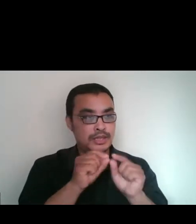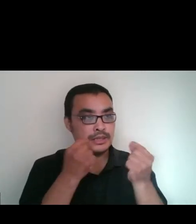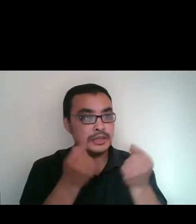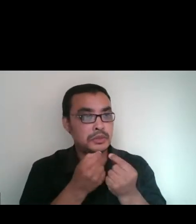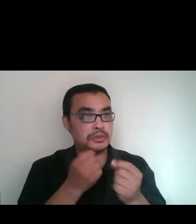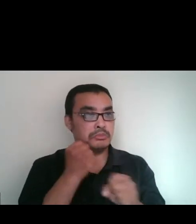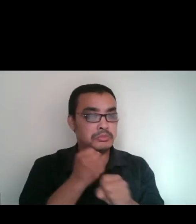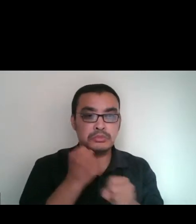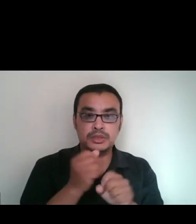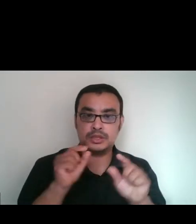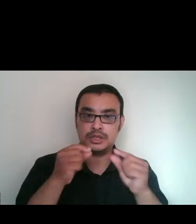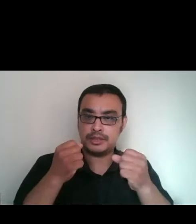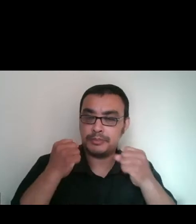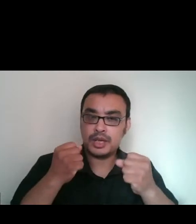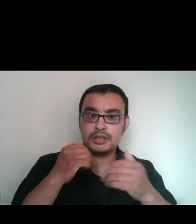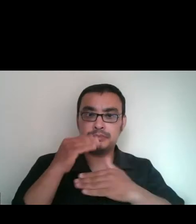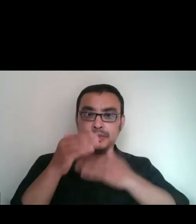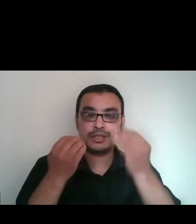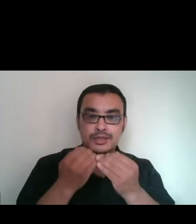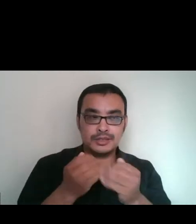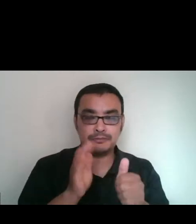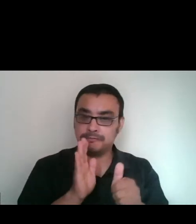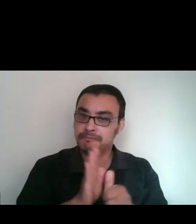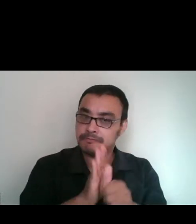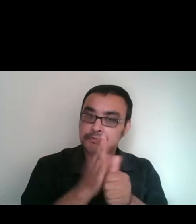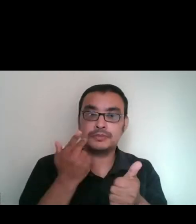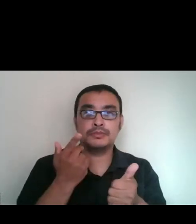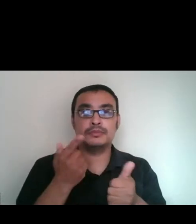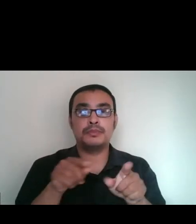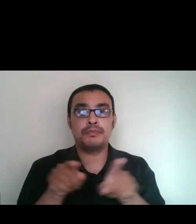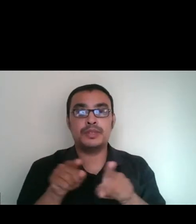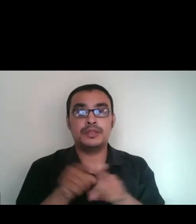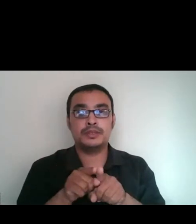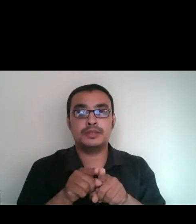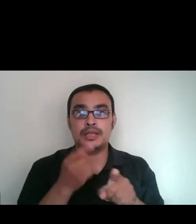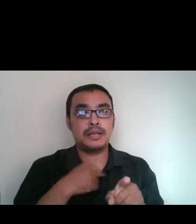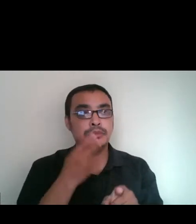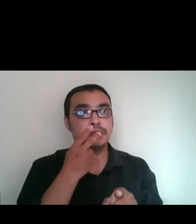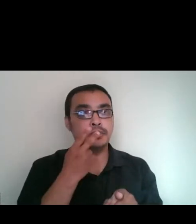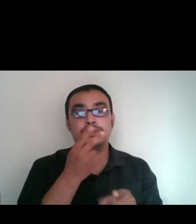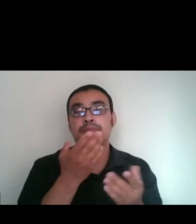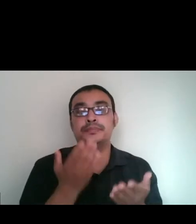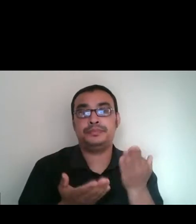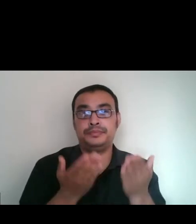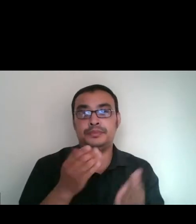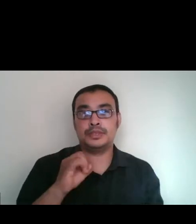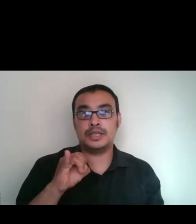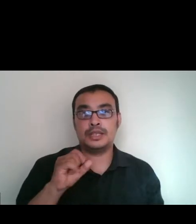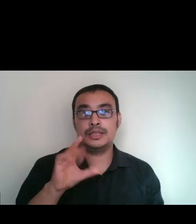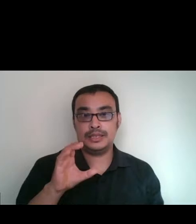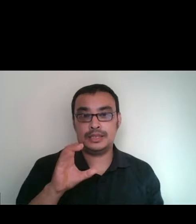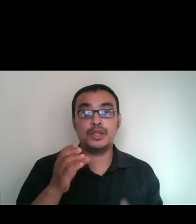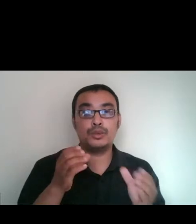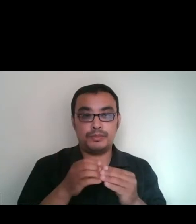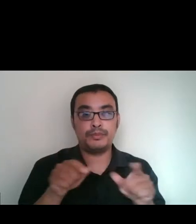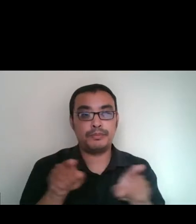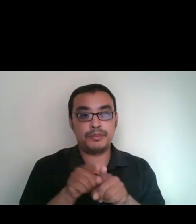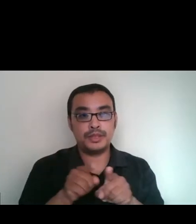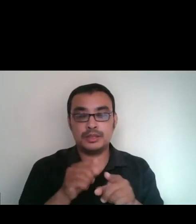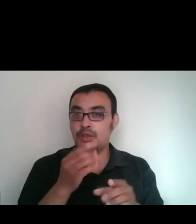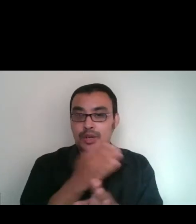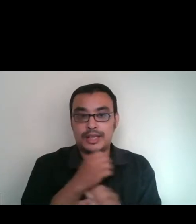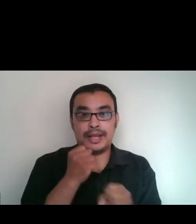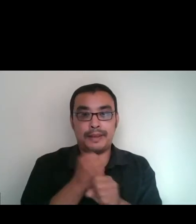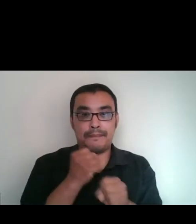and strengthen the current our efforts and initiative that we have already. I also want team already working with